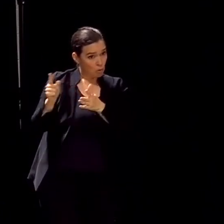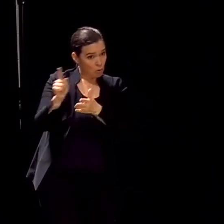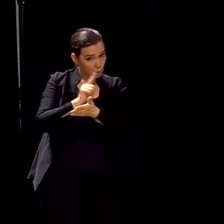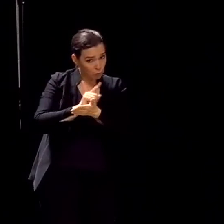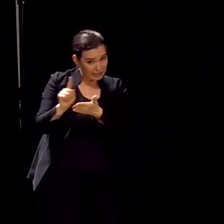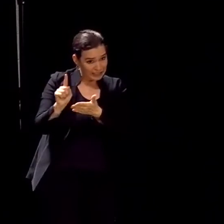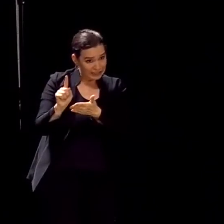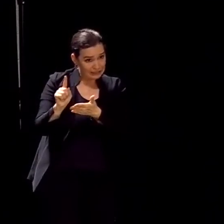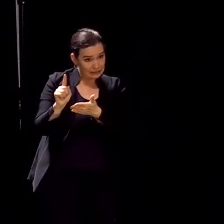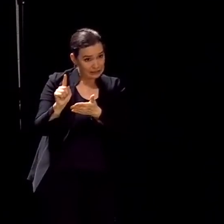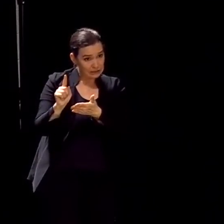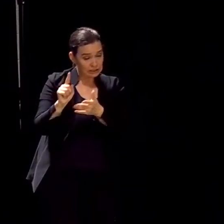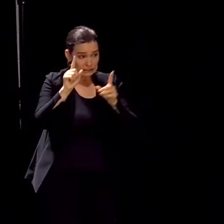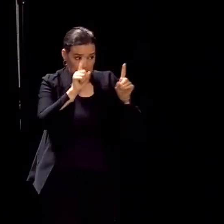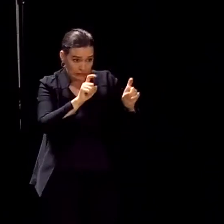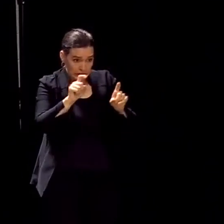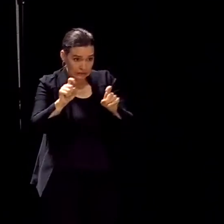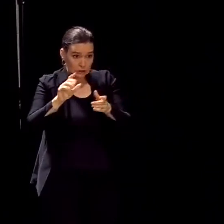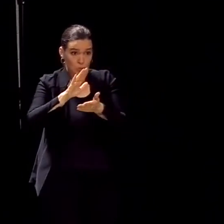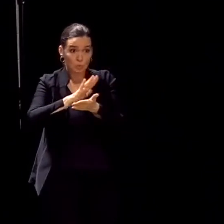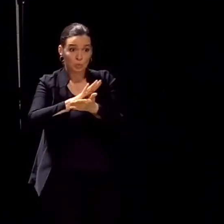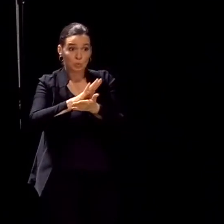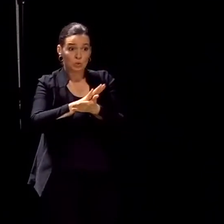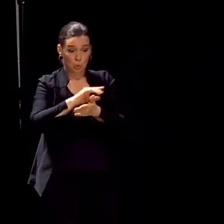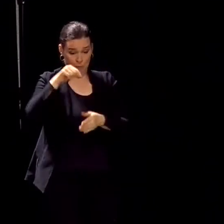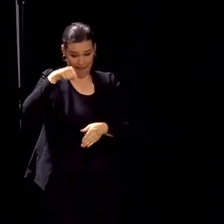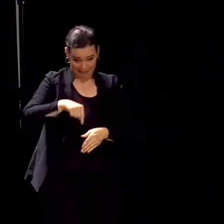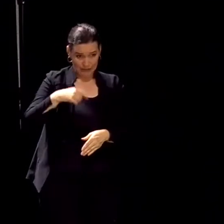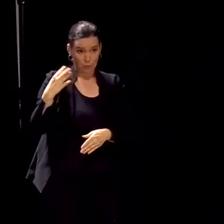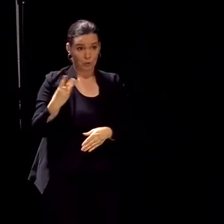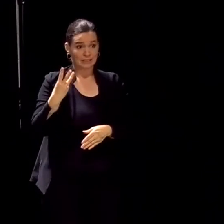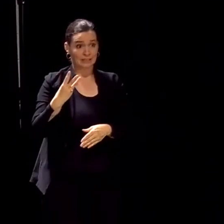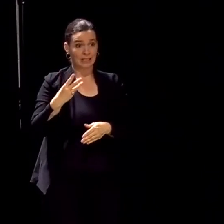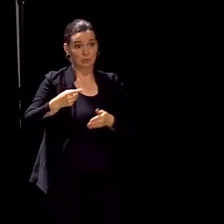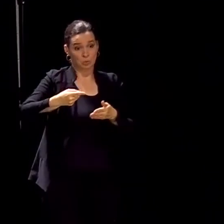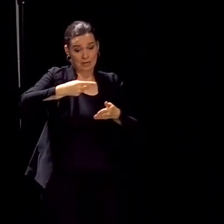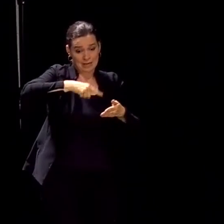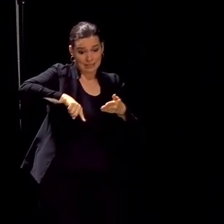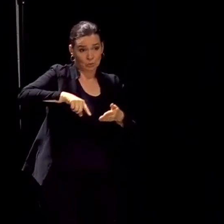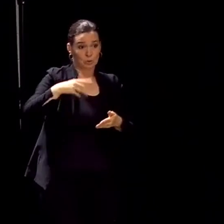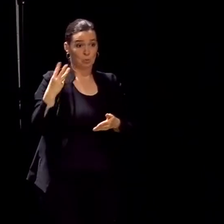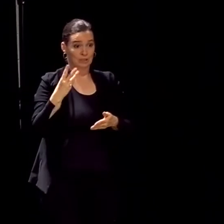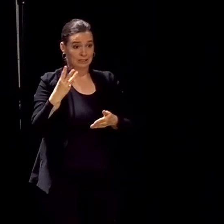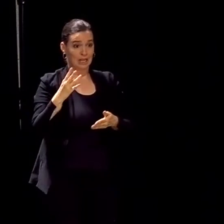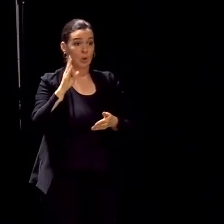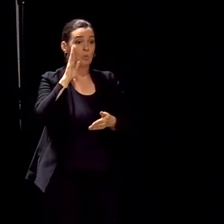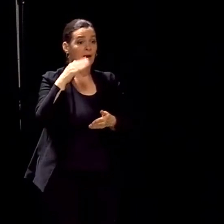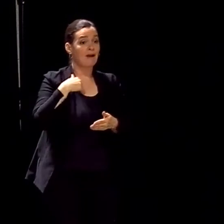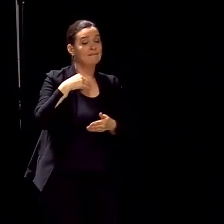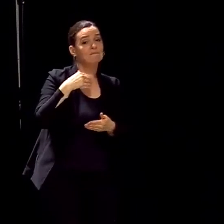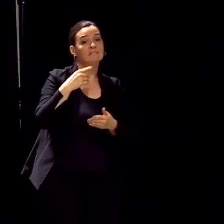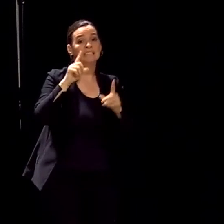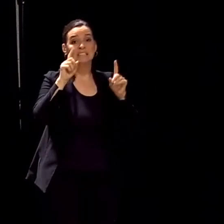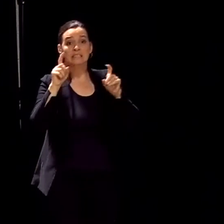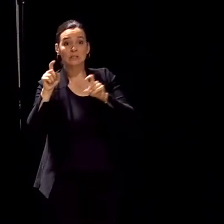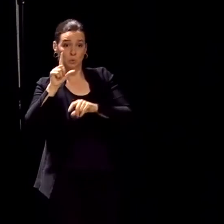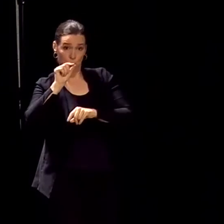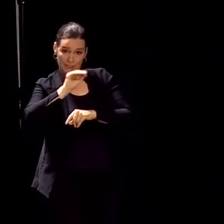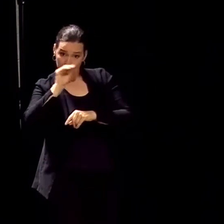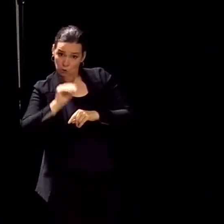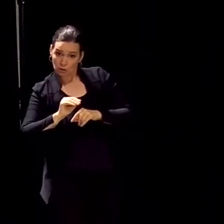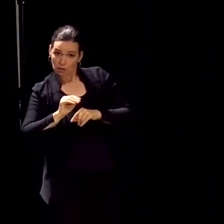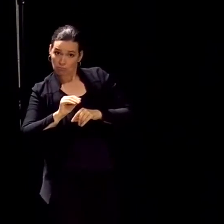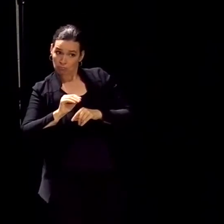next Wednesday, 25th. Yeah, and again, if you have a district that can't meet it, then their option the following week is to go remote